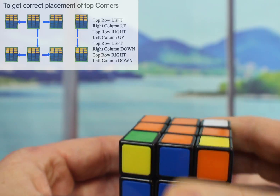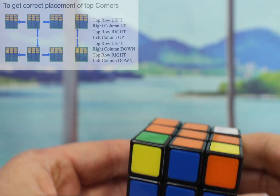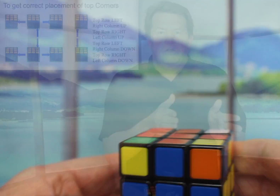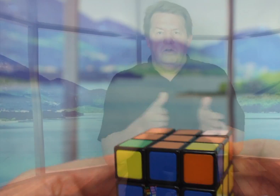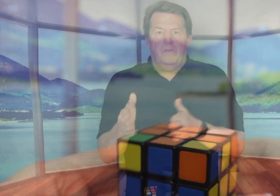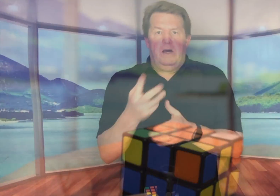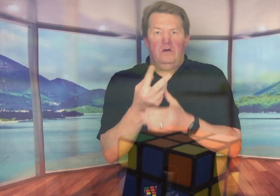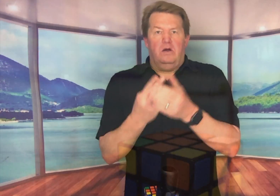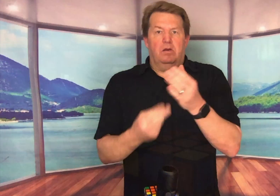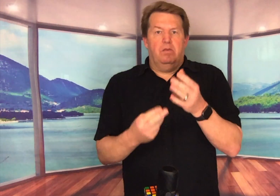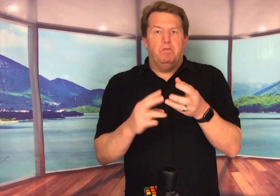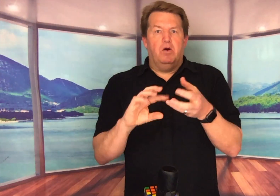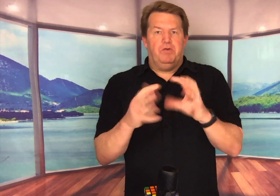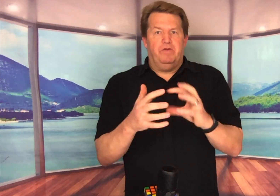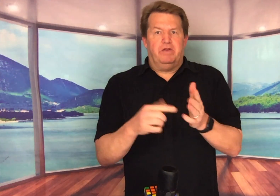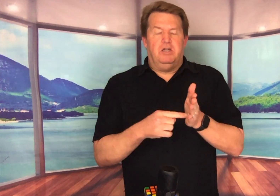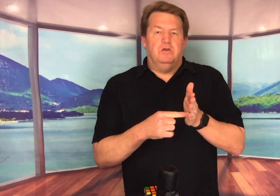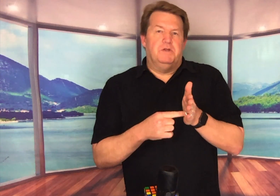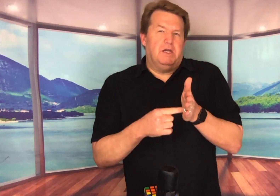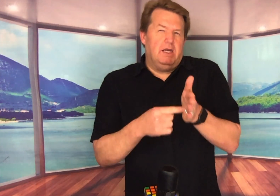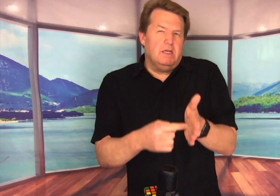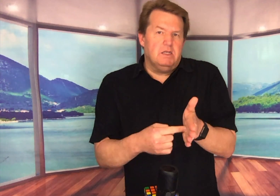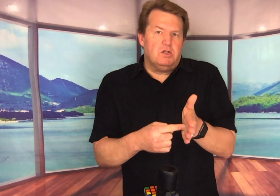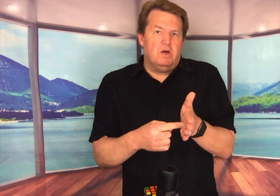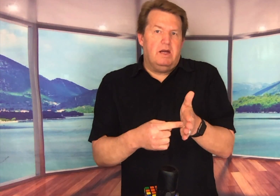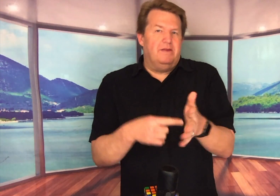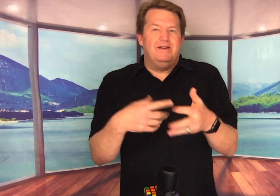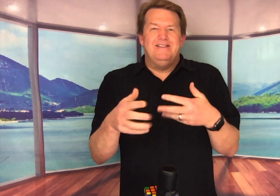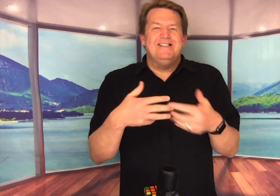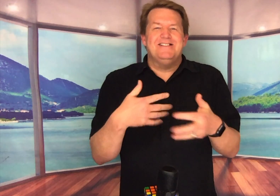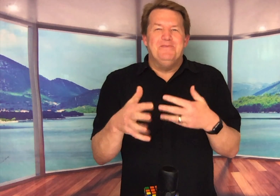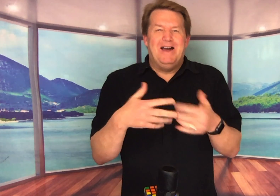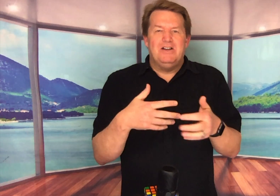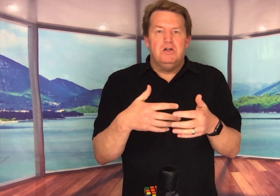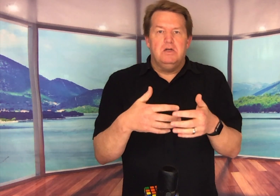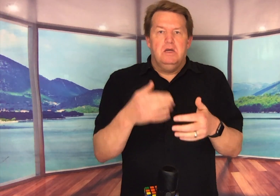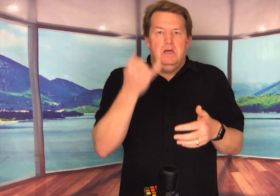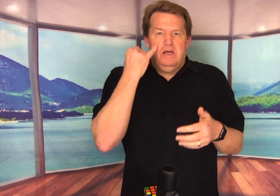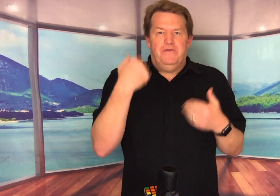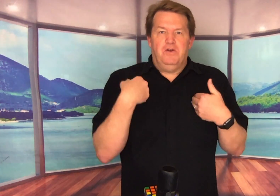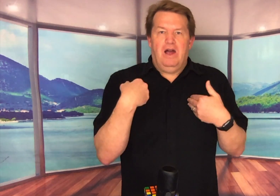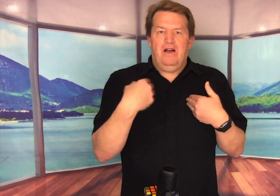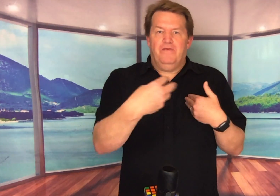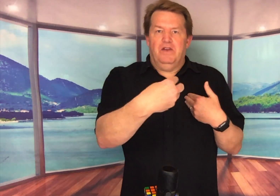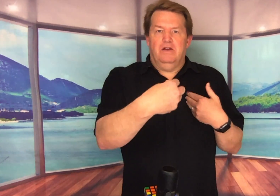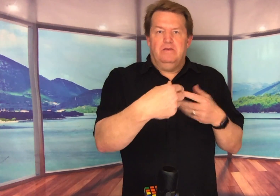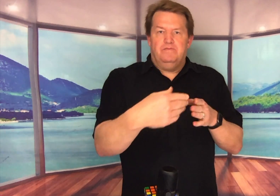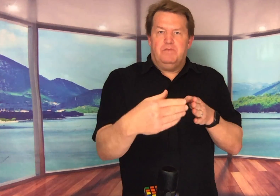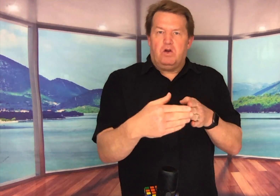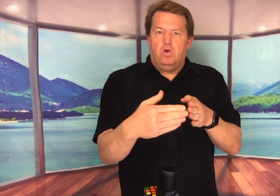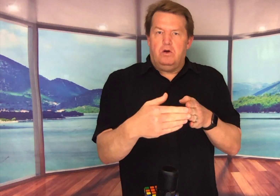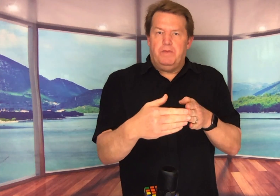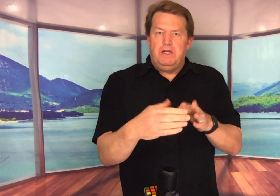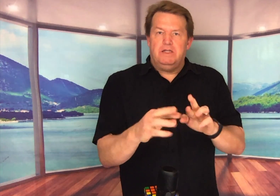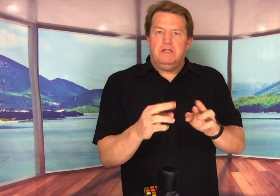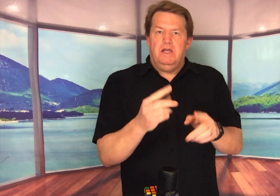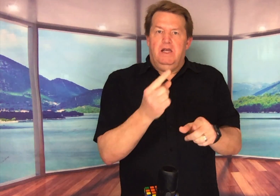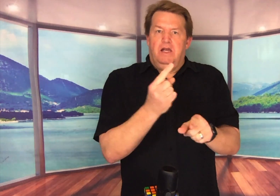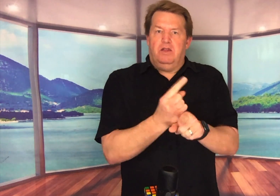Do the pattern on both of the cubes to illustrate that it doesn't matter if you have the corner piece in the